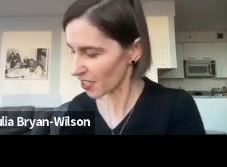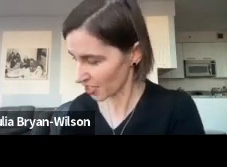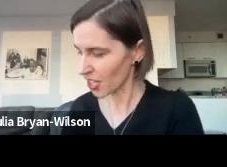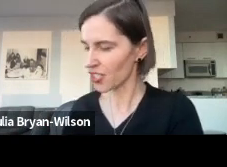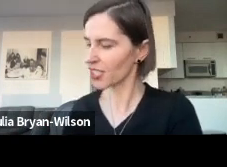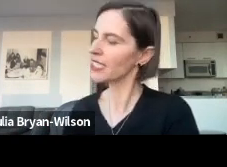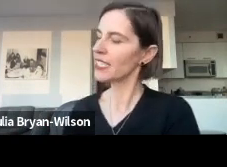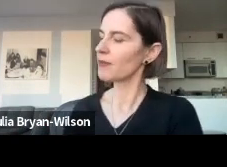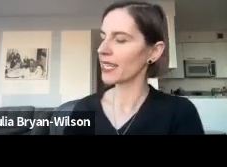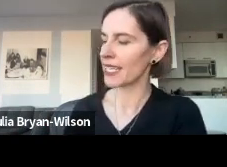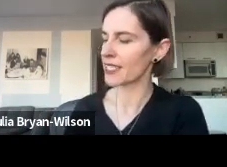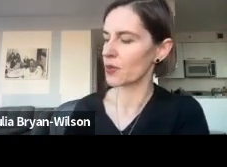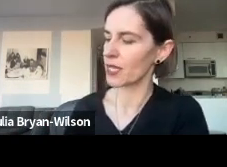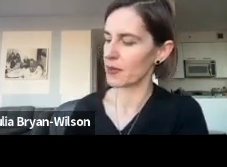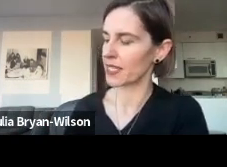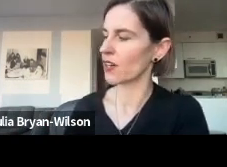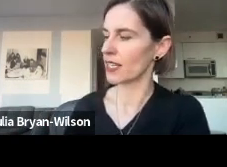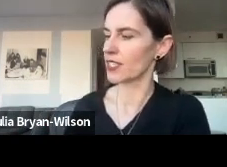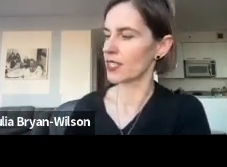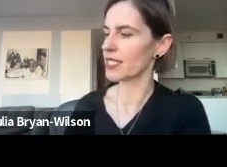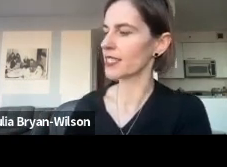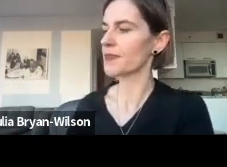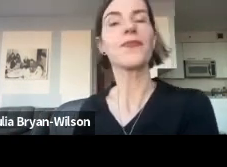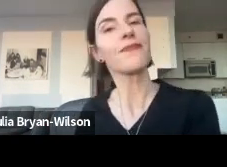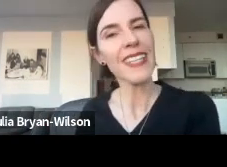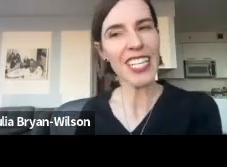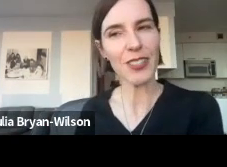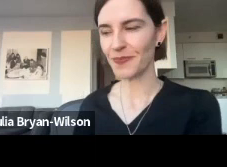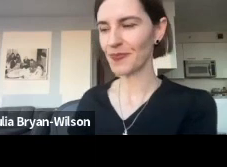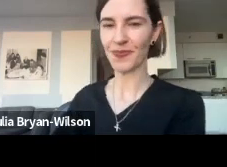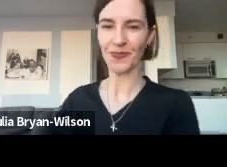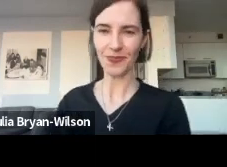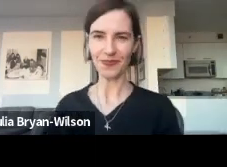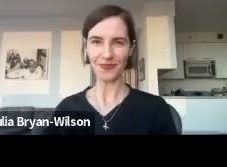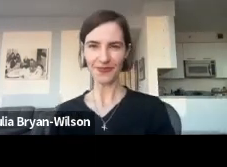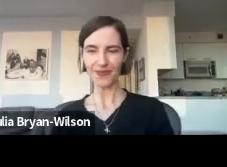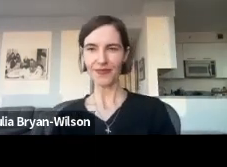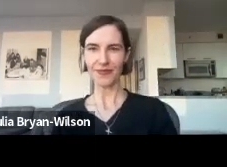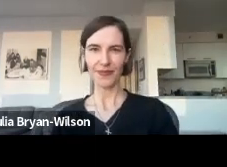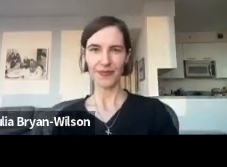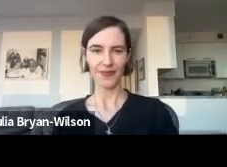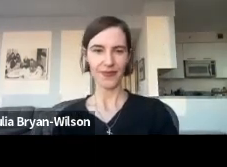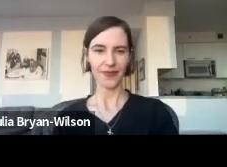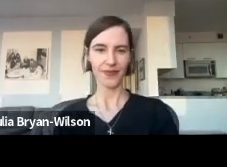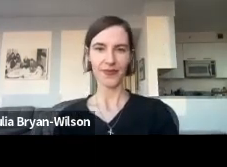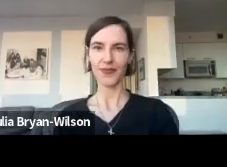now conjecture, might lead us to expanded art histories. Thank you.